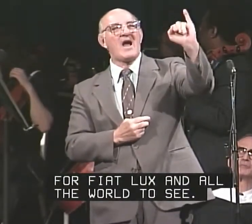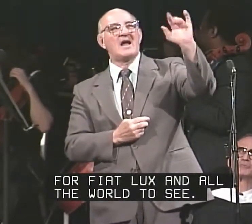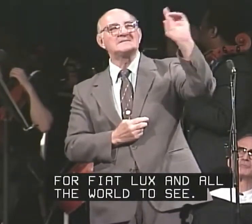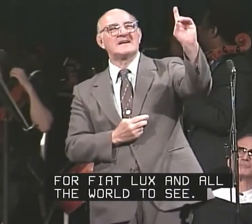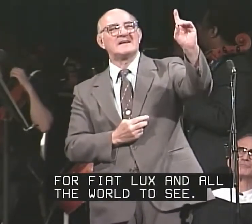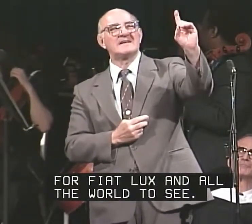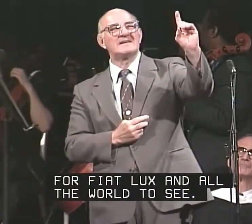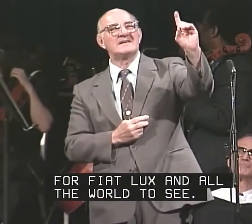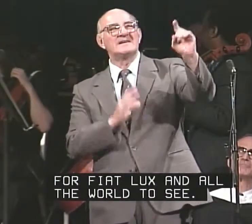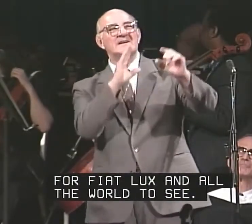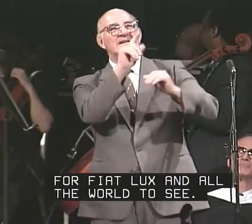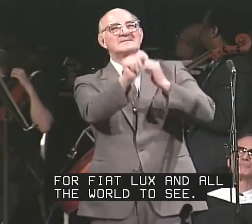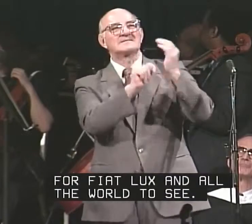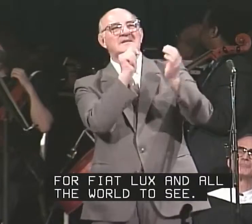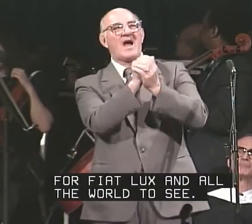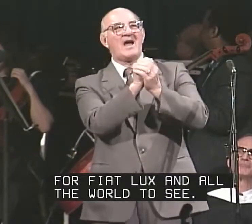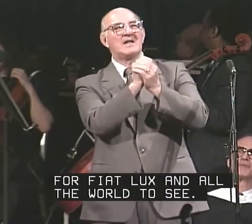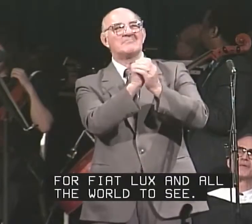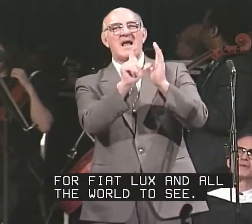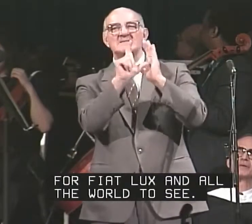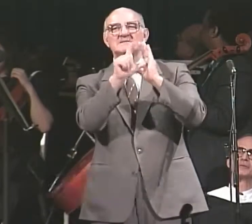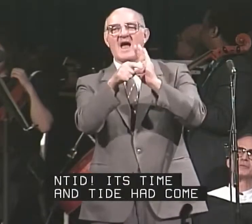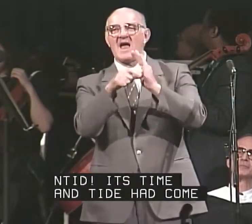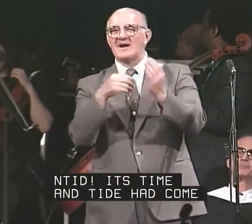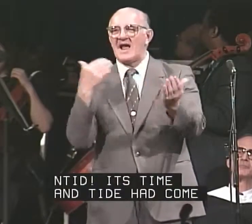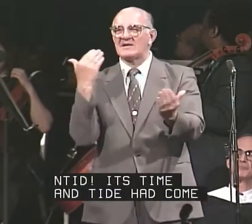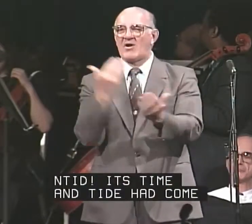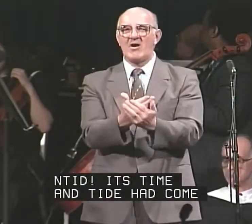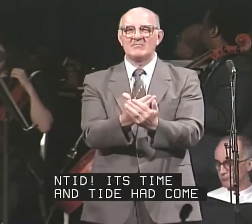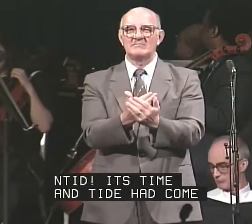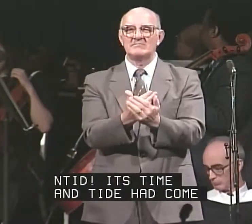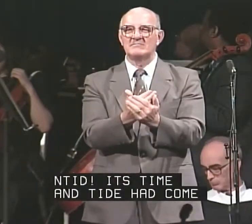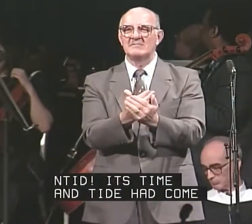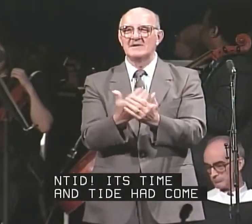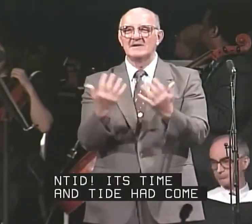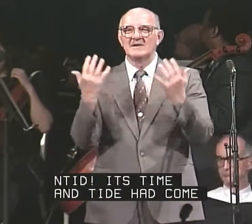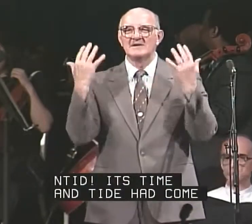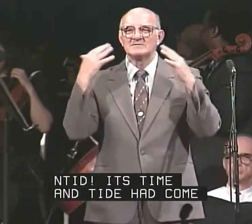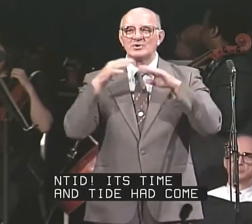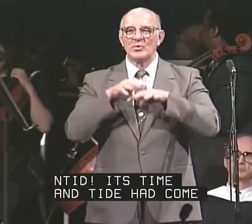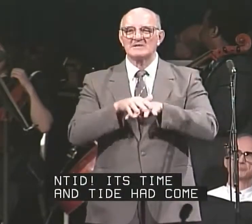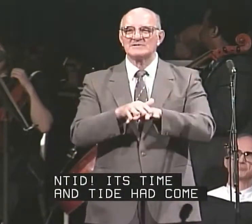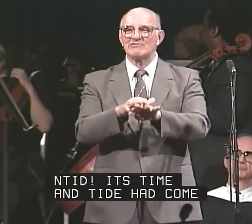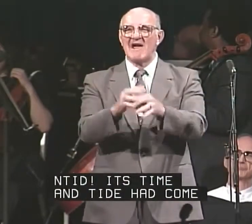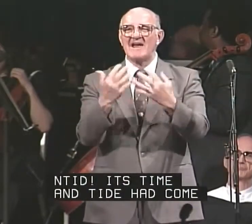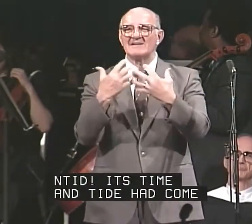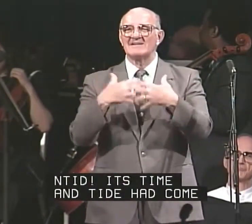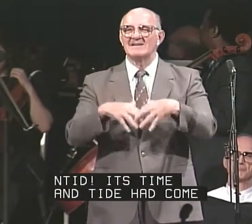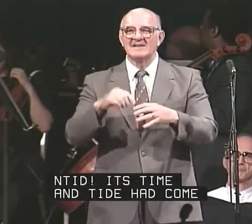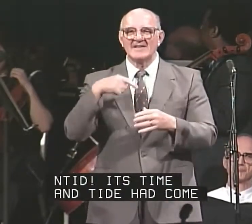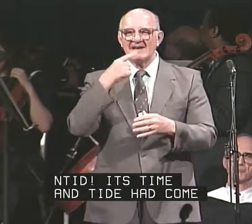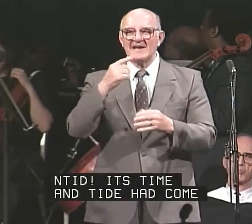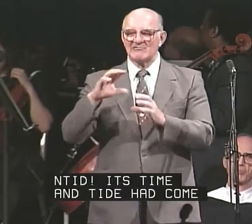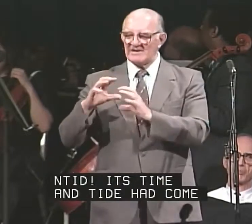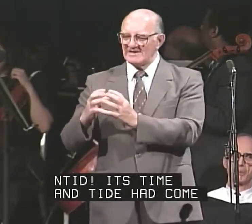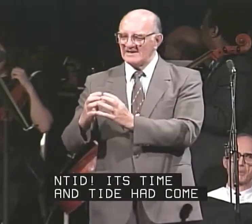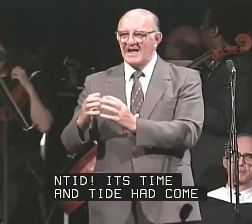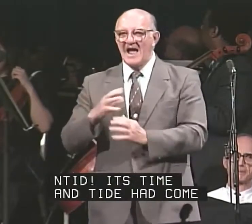NTID, its time and tide had come to integrate the hearing and